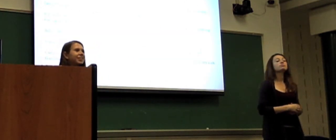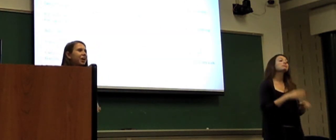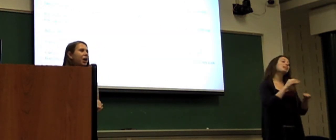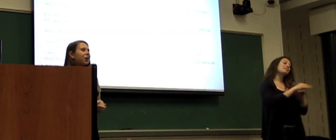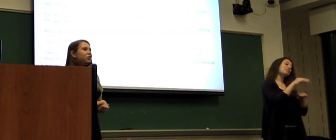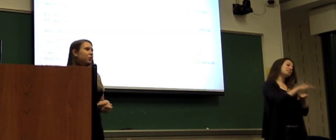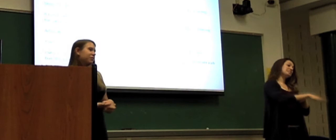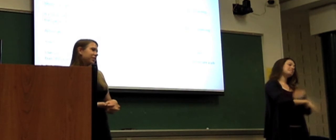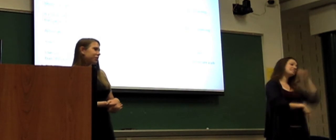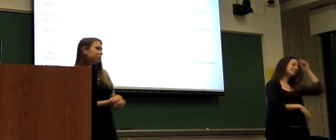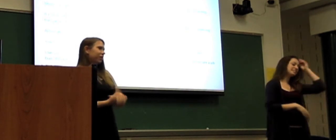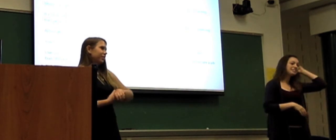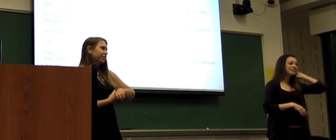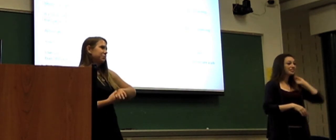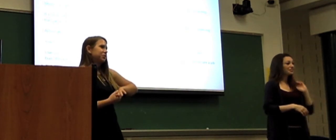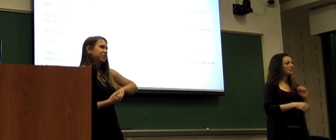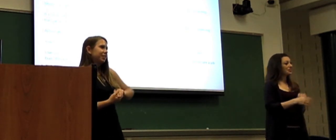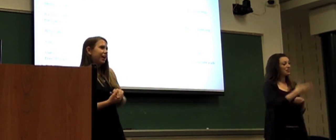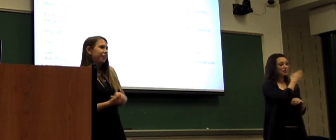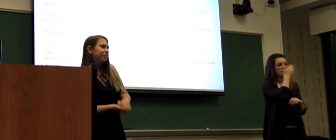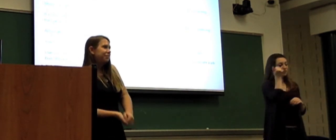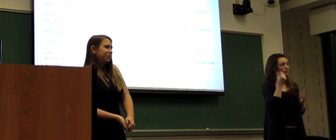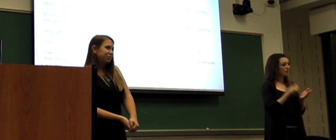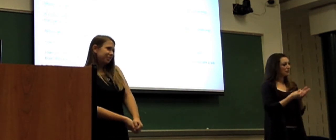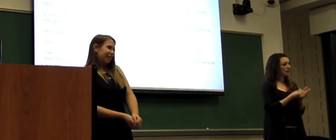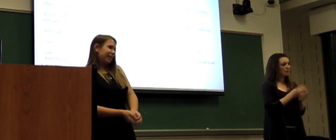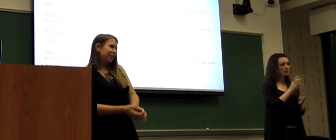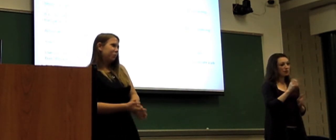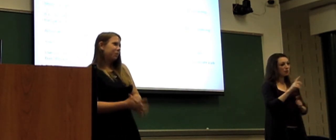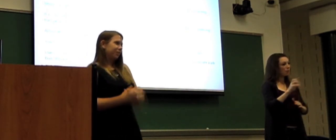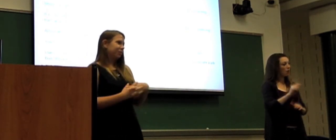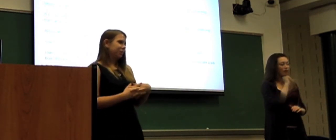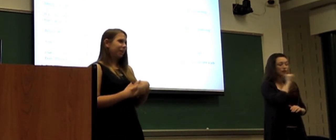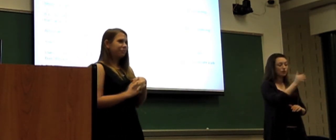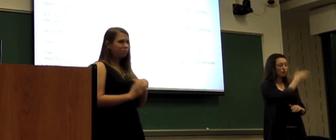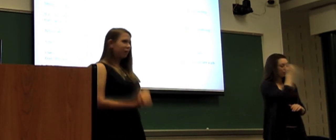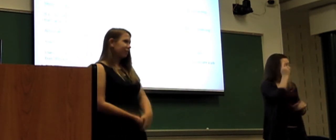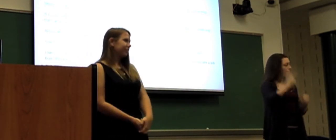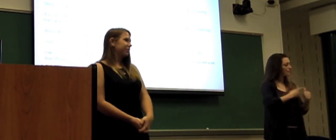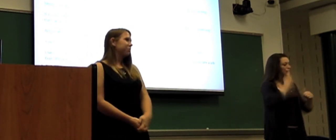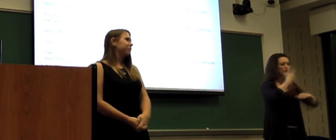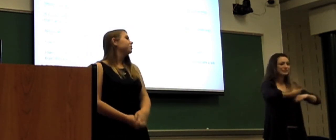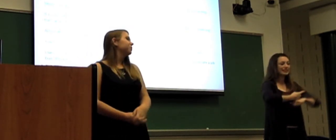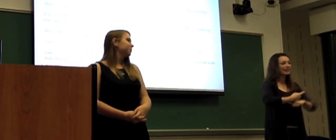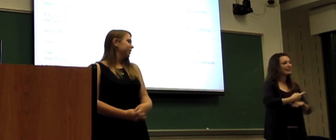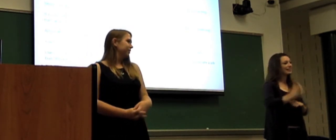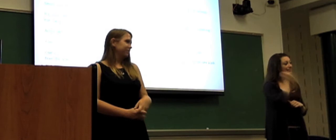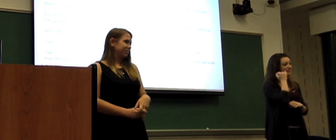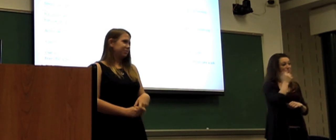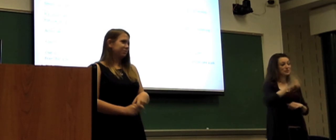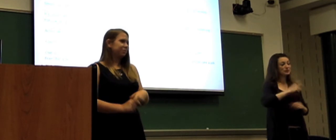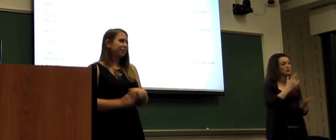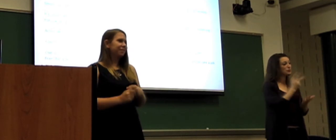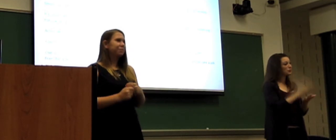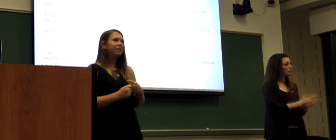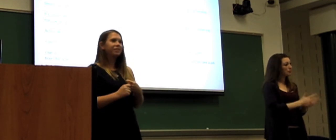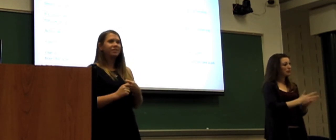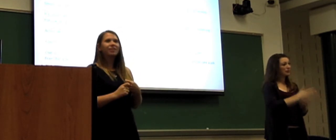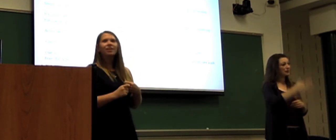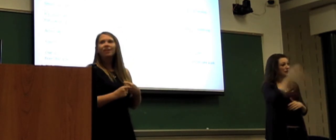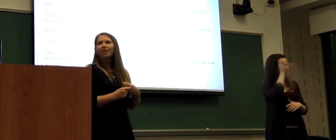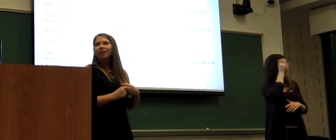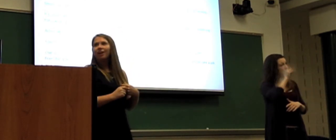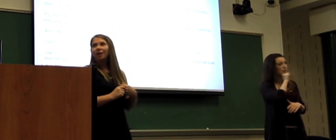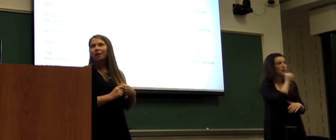Advice: don't forget your wallet, especially on the first day when you have to park in Buffalo and you don't have